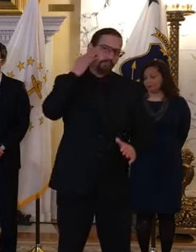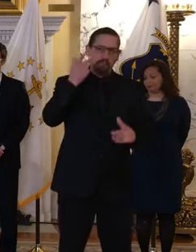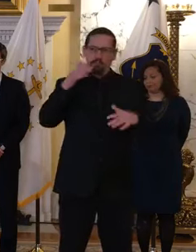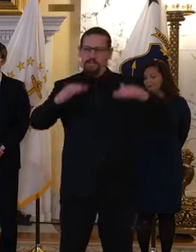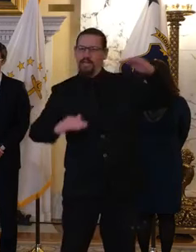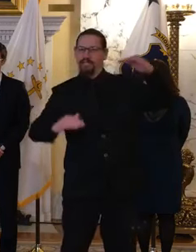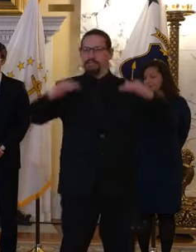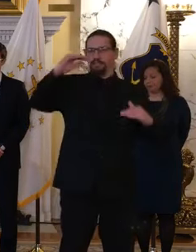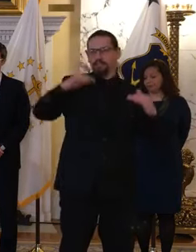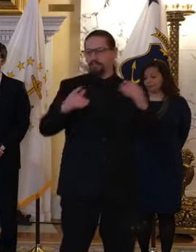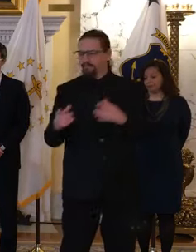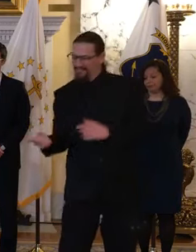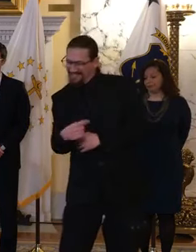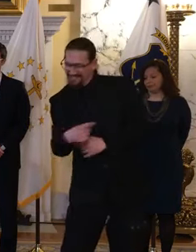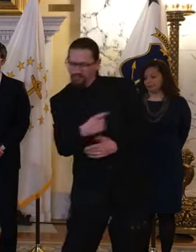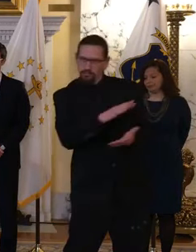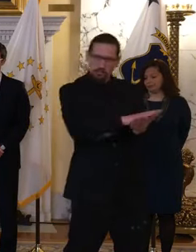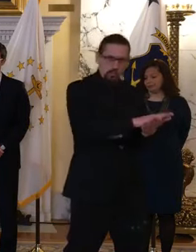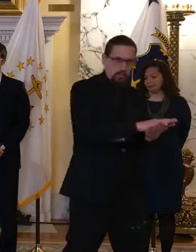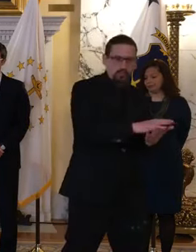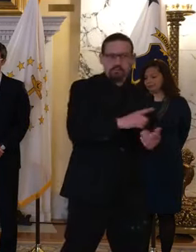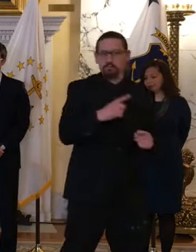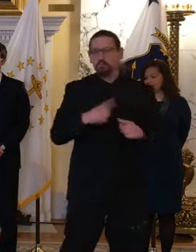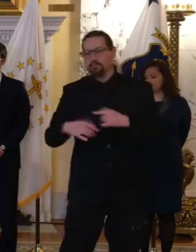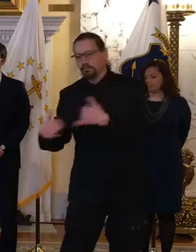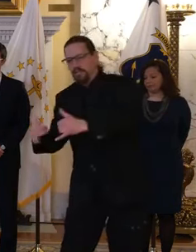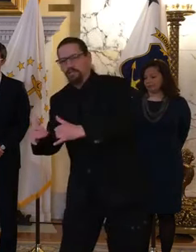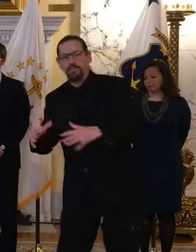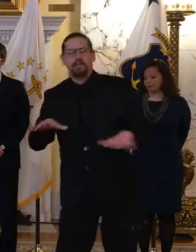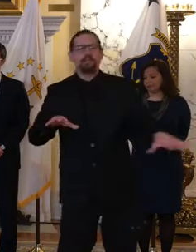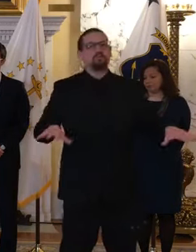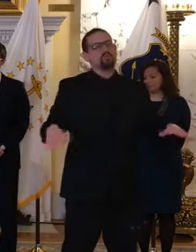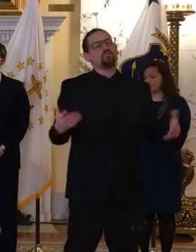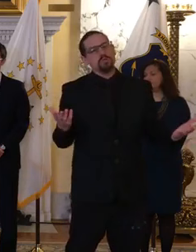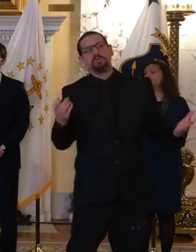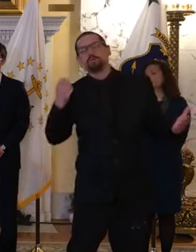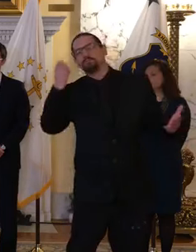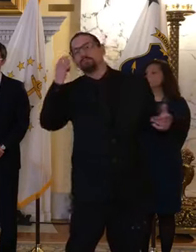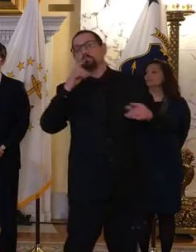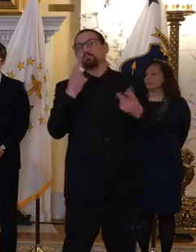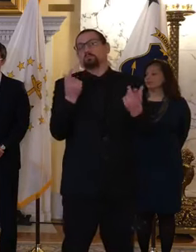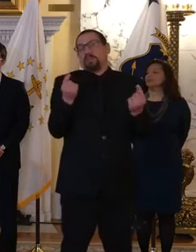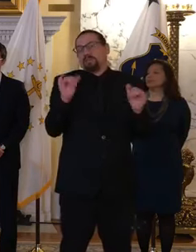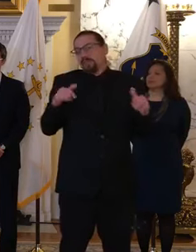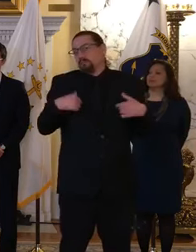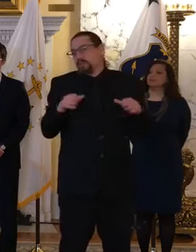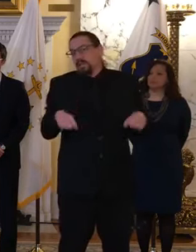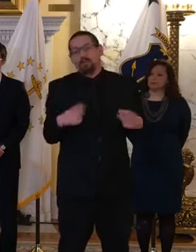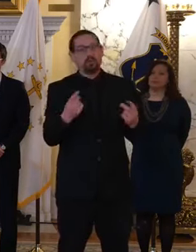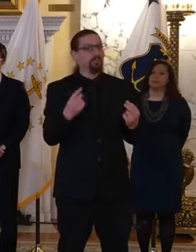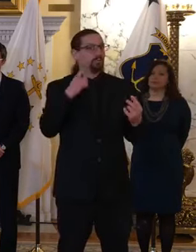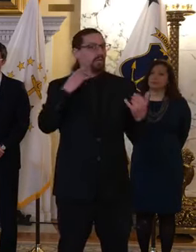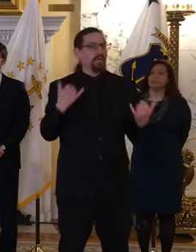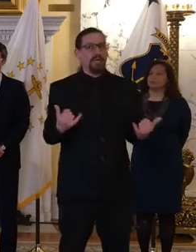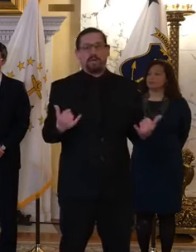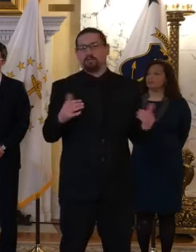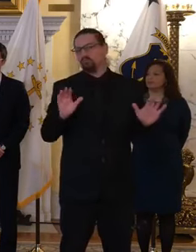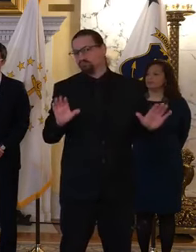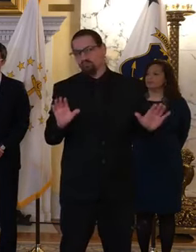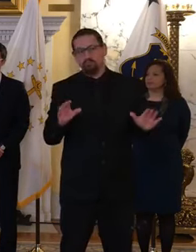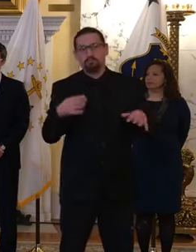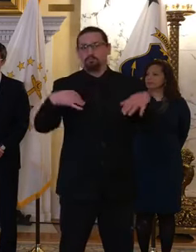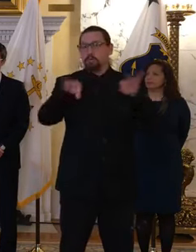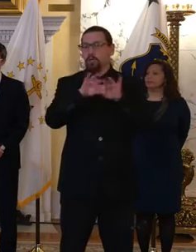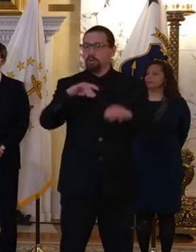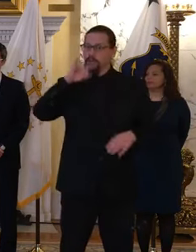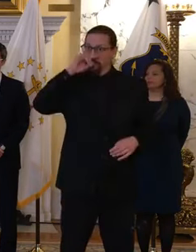home. But it's the best we can do right now. And the good news is it's going well. The kids are learning. The kids are learning. And the other good news